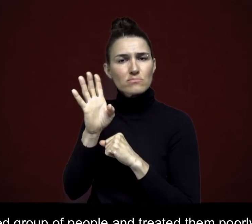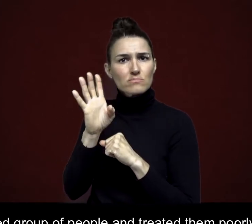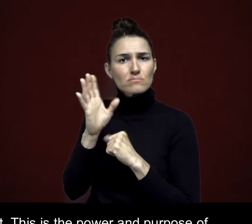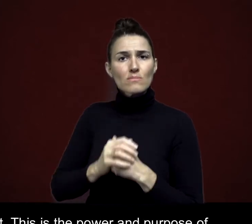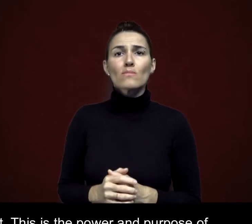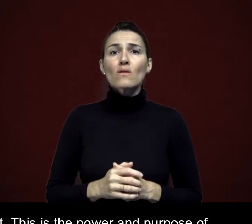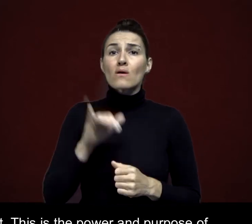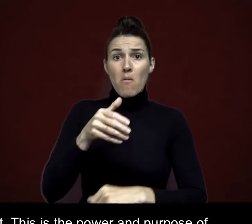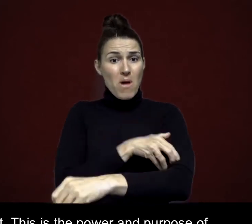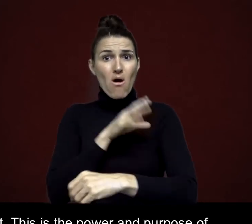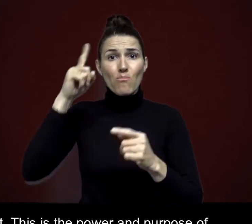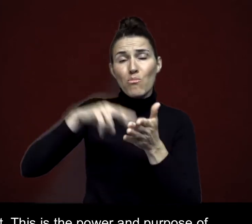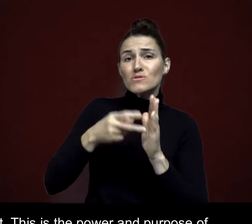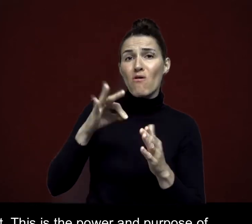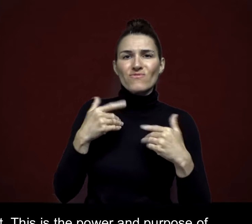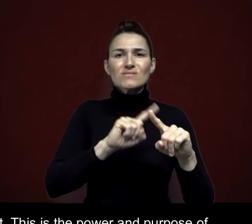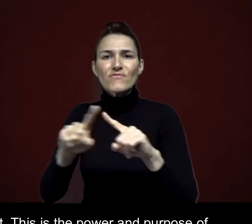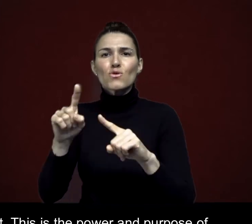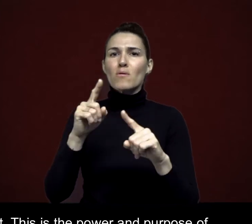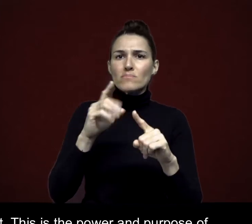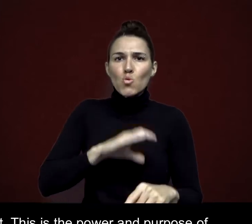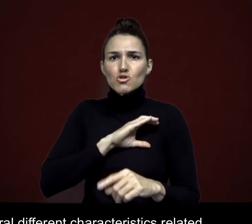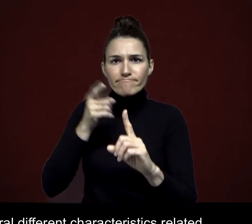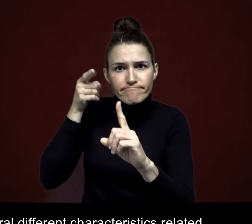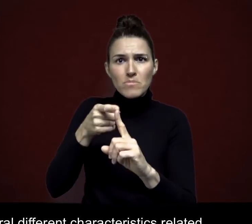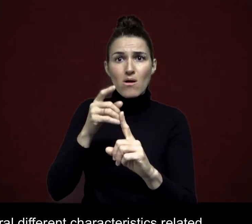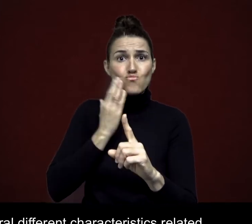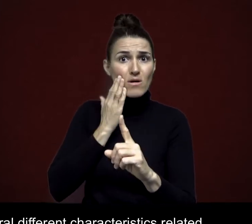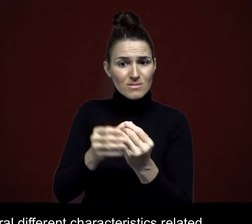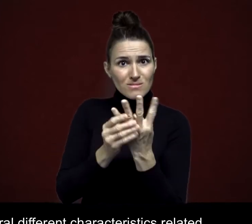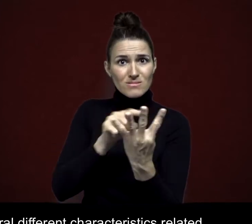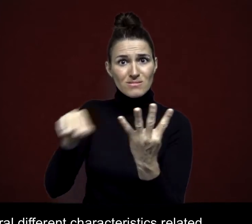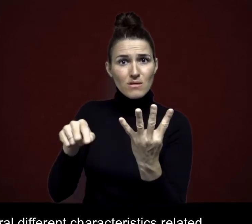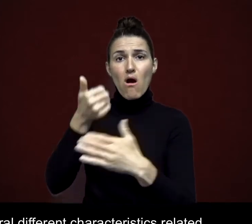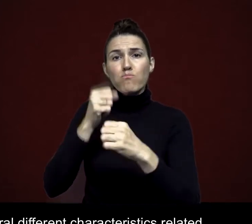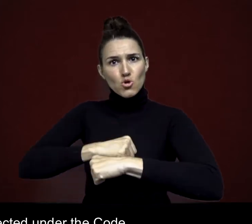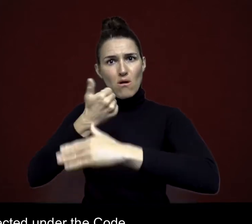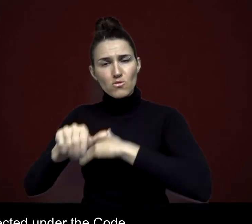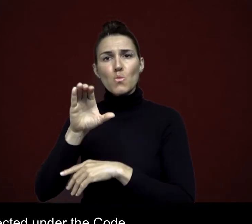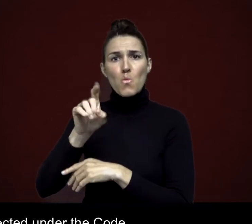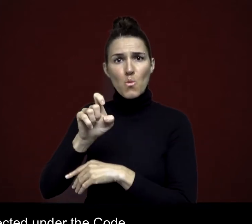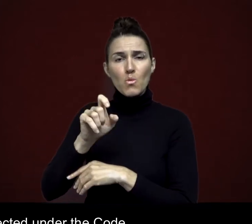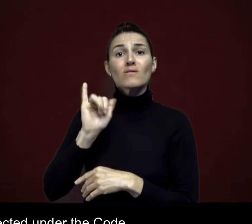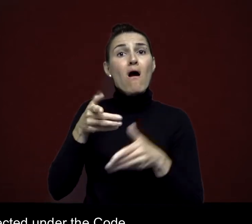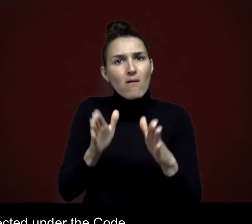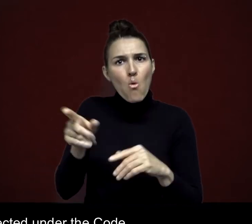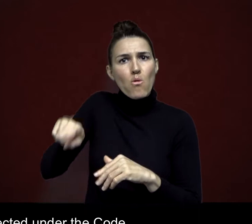poorly because of it. This is the power and purpose of having several different characteristics related to race protected under the code.